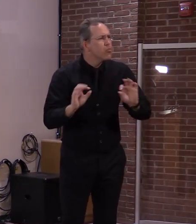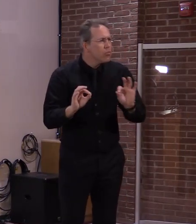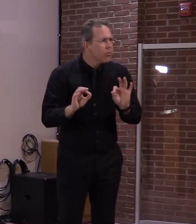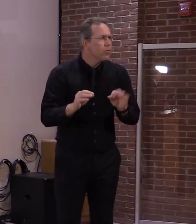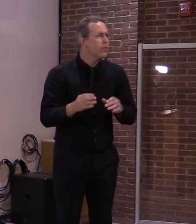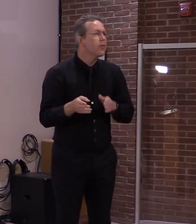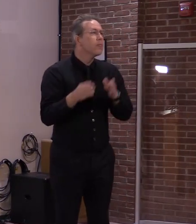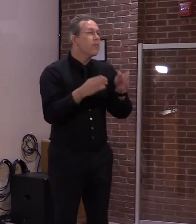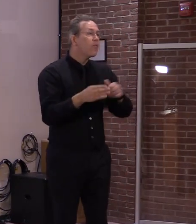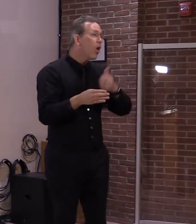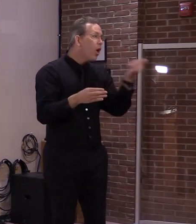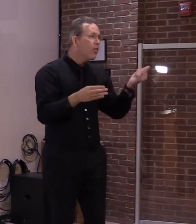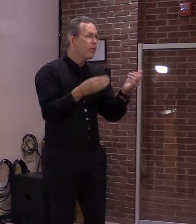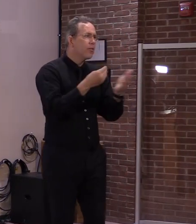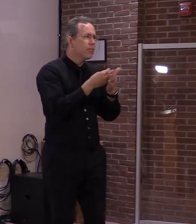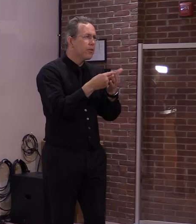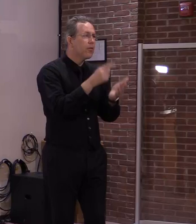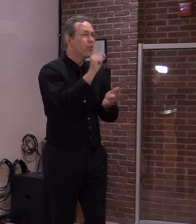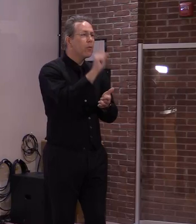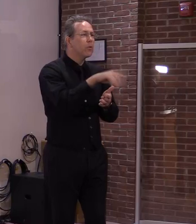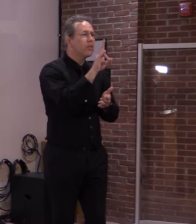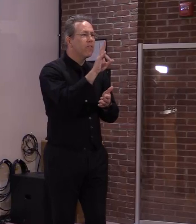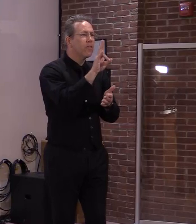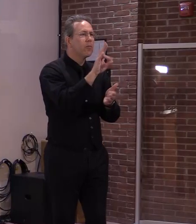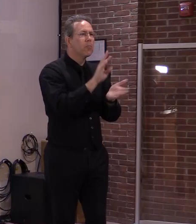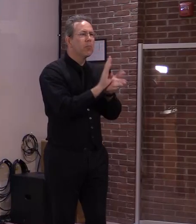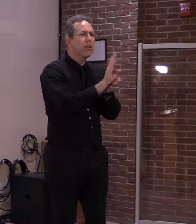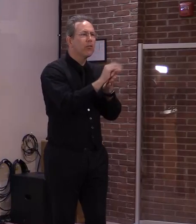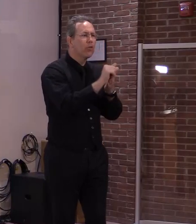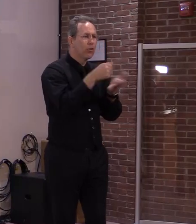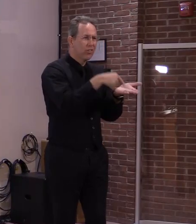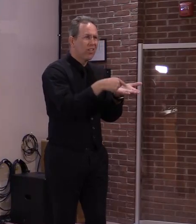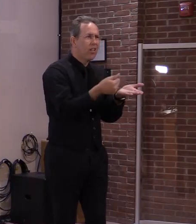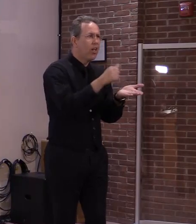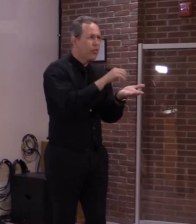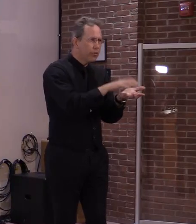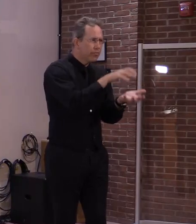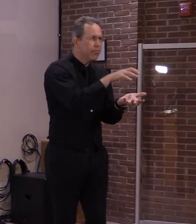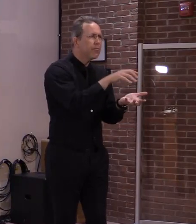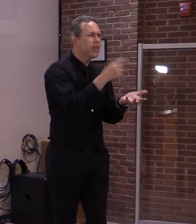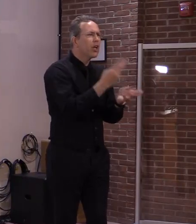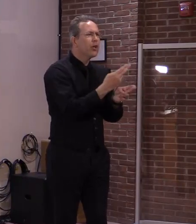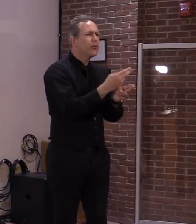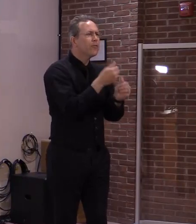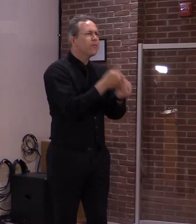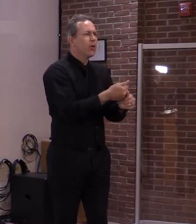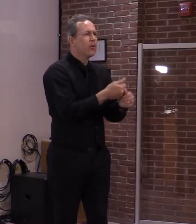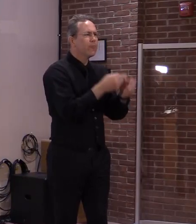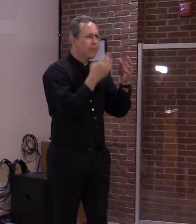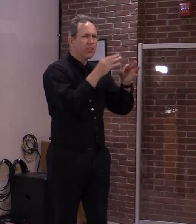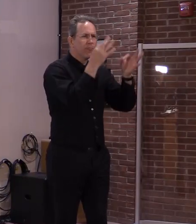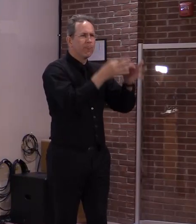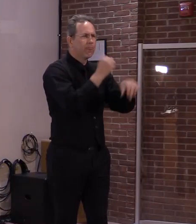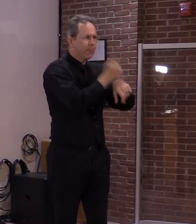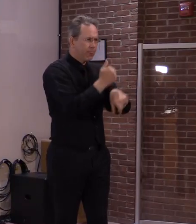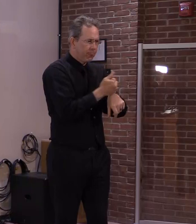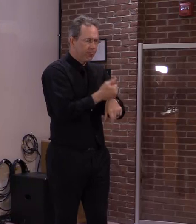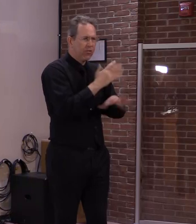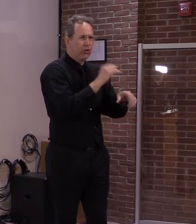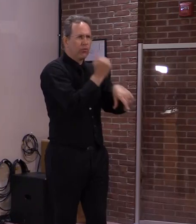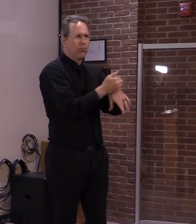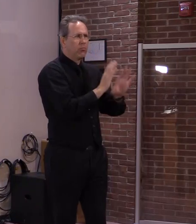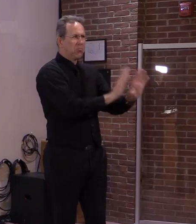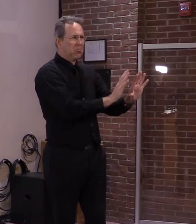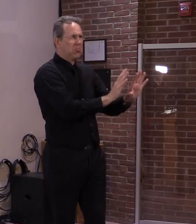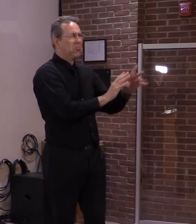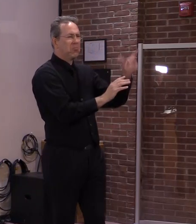any of the human needs here and investing in people. But everything that we've, you know, the five